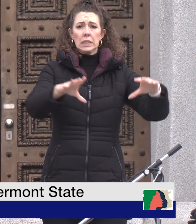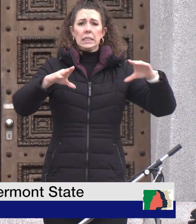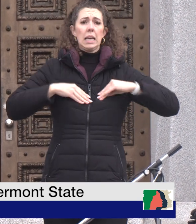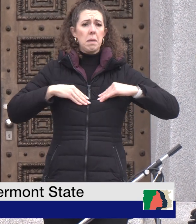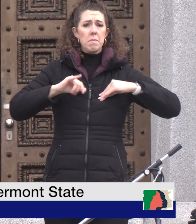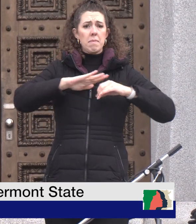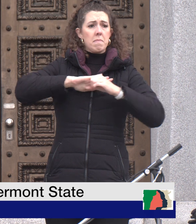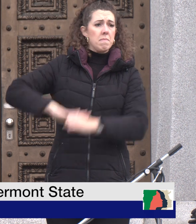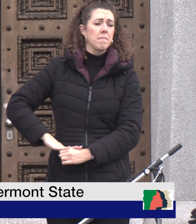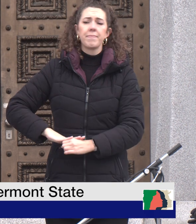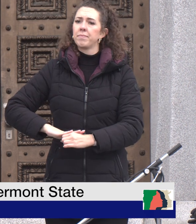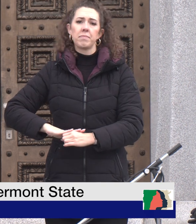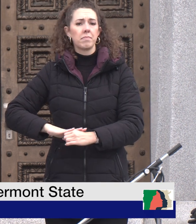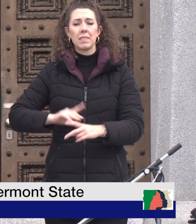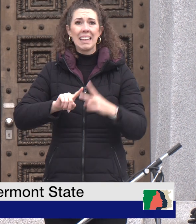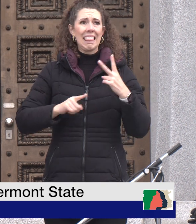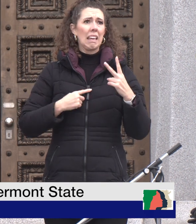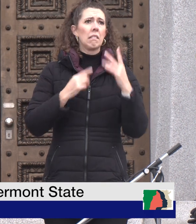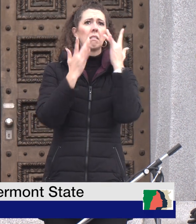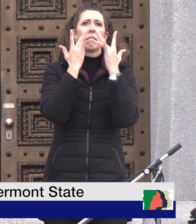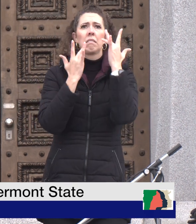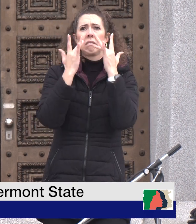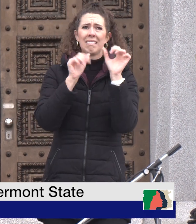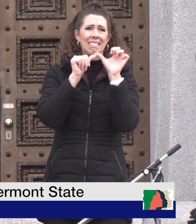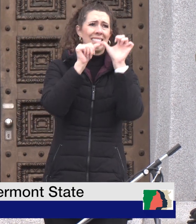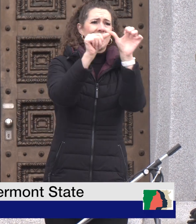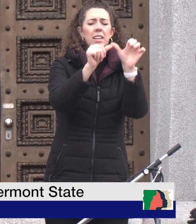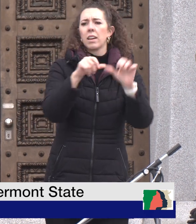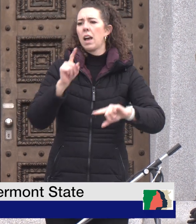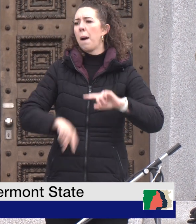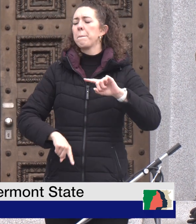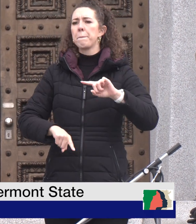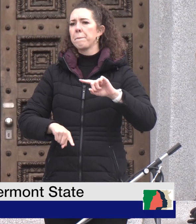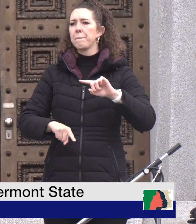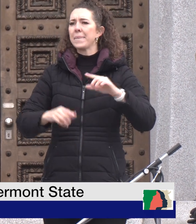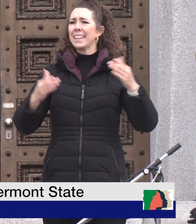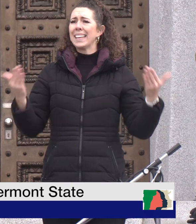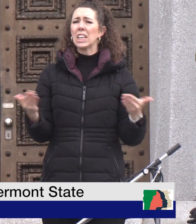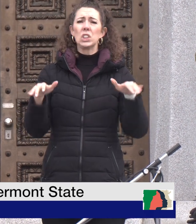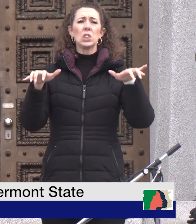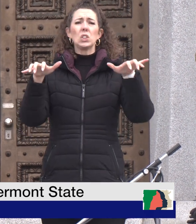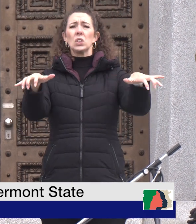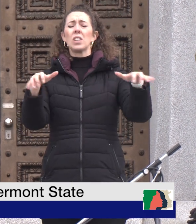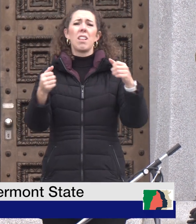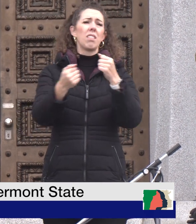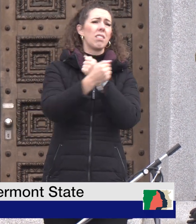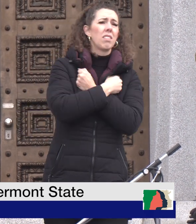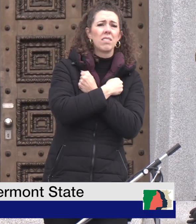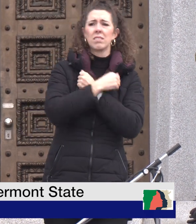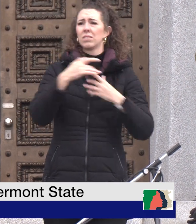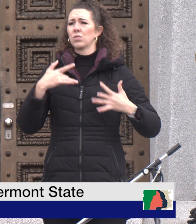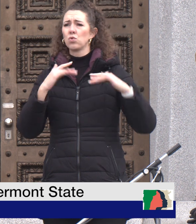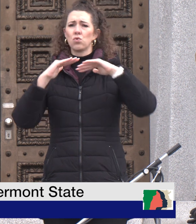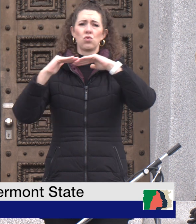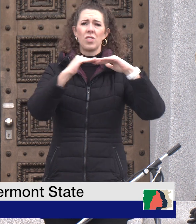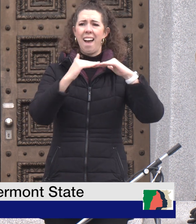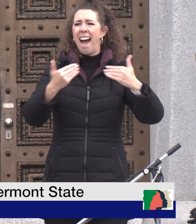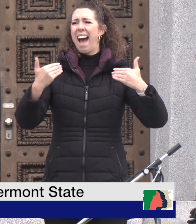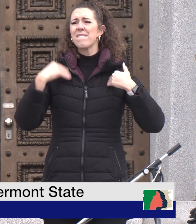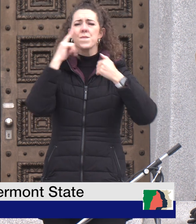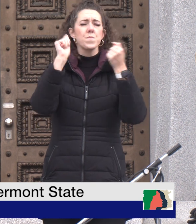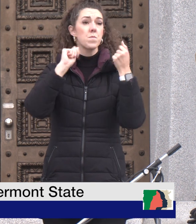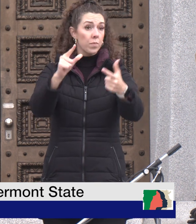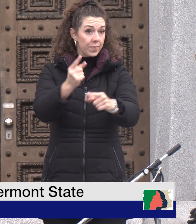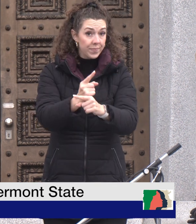work in a spirit of scarcity, because there is great abundance in love, joy, and justice. Am I right?